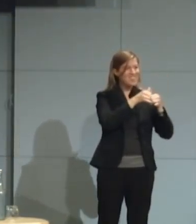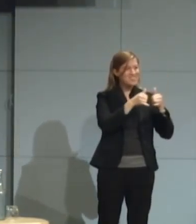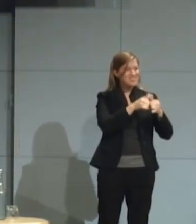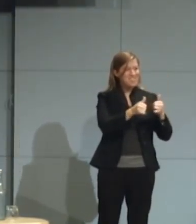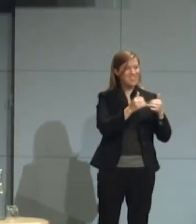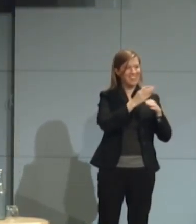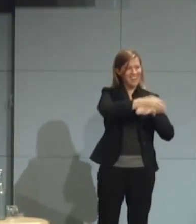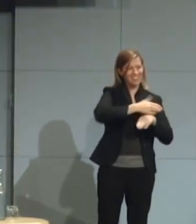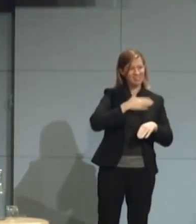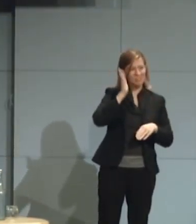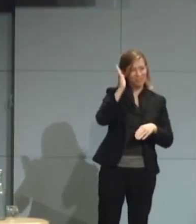your world.